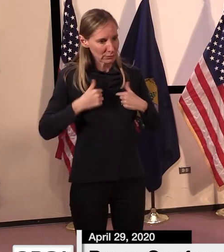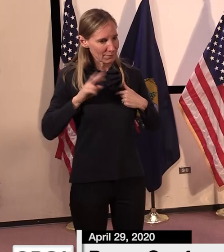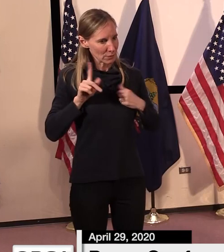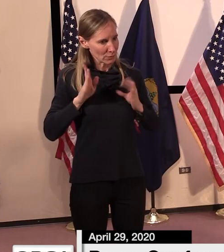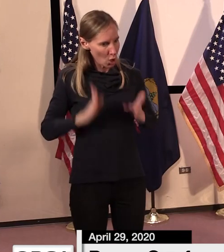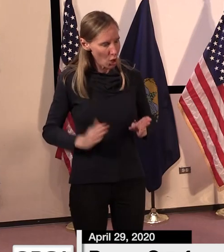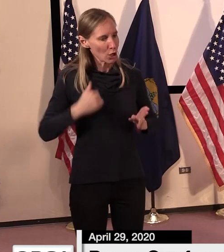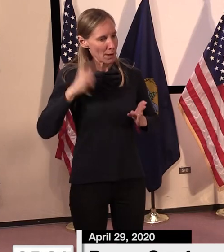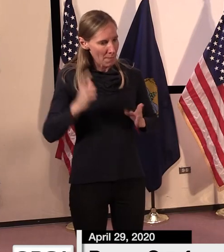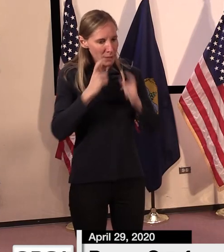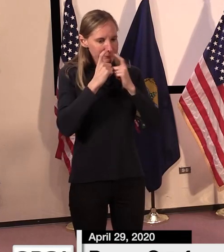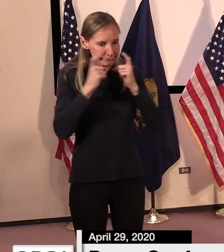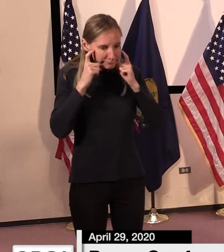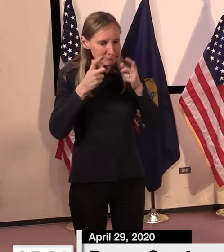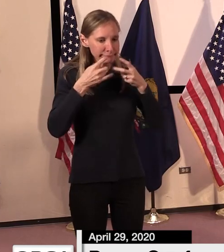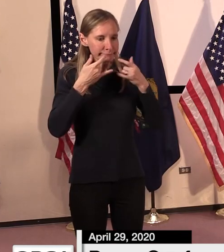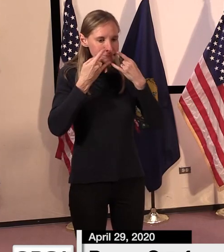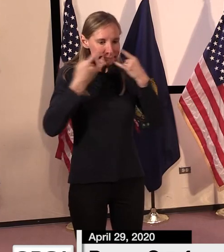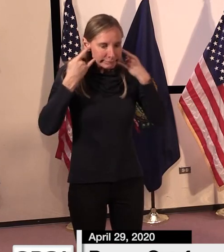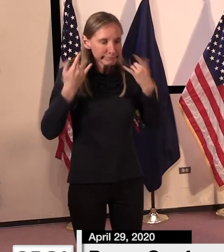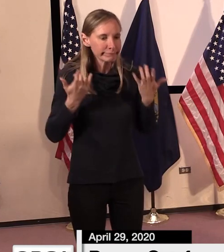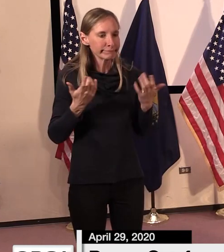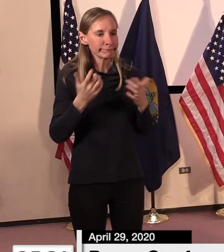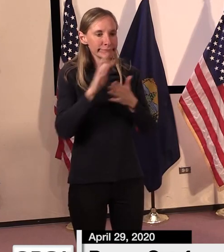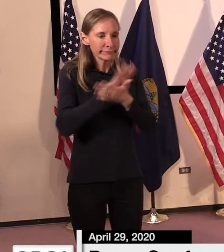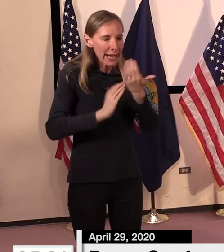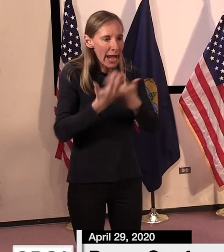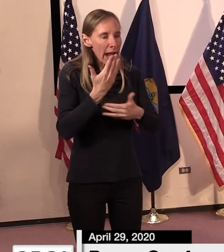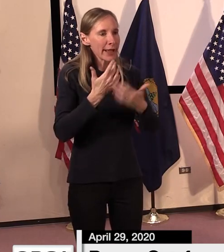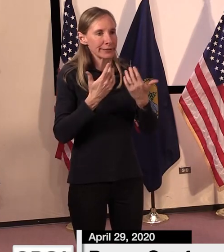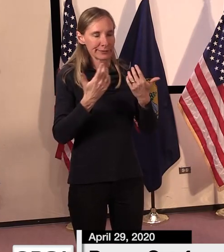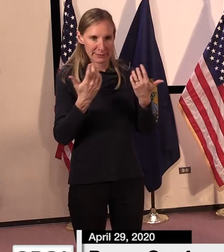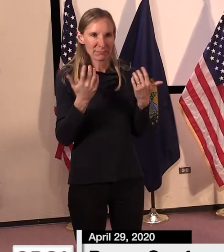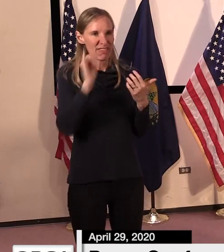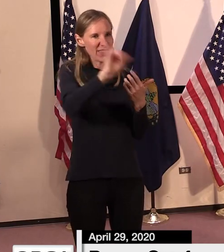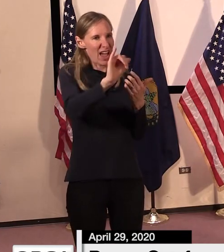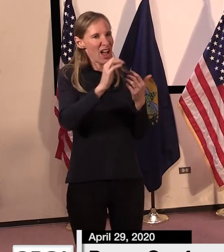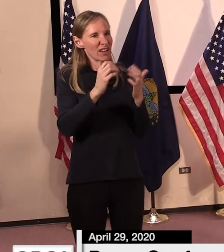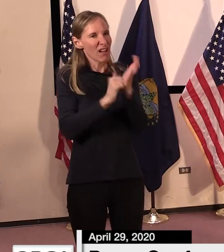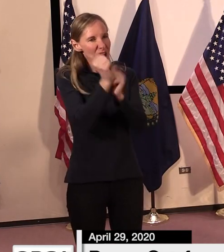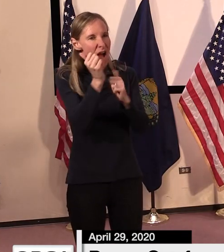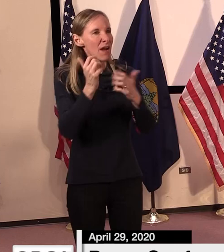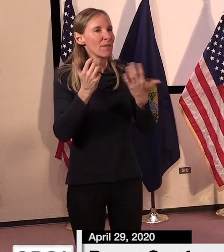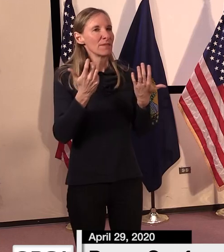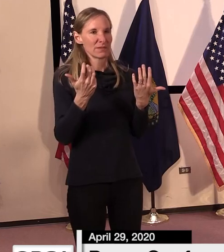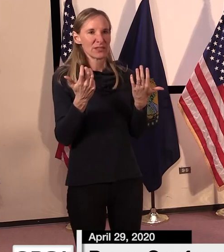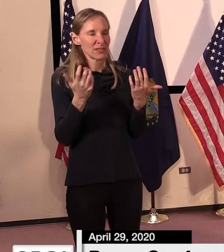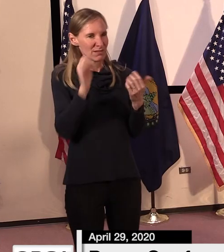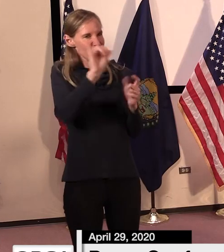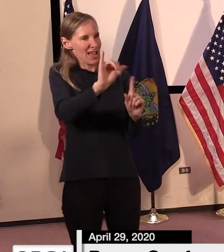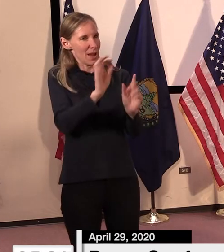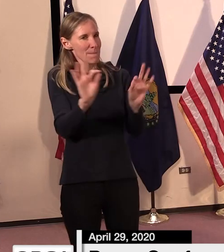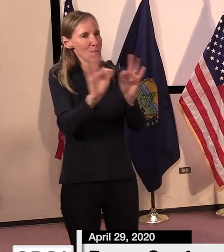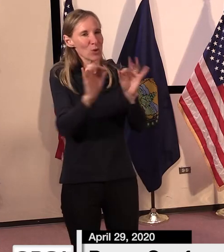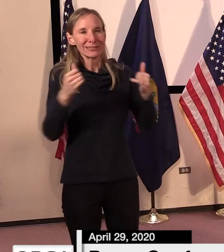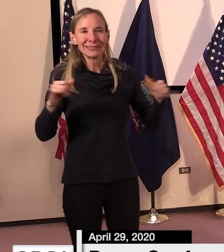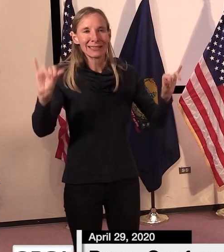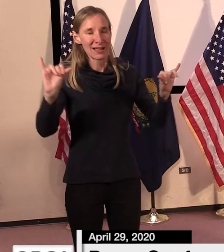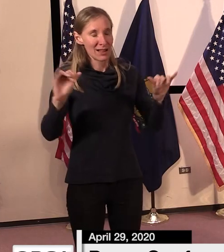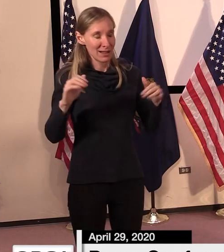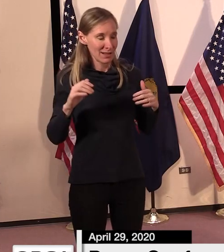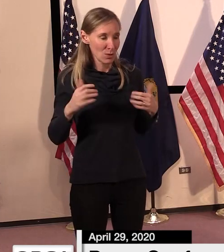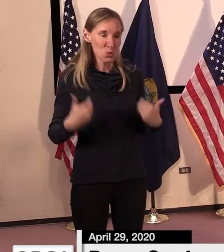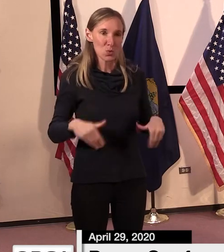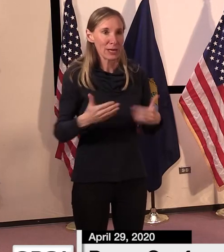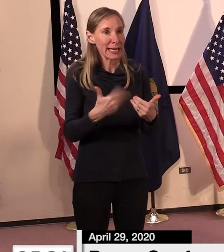respects, it's really up to each and every one of us to make this work. I know this has been incredibly challenging for all of us,